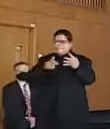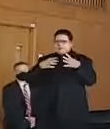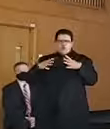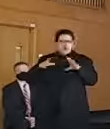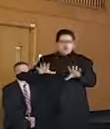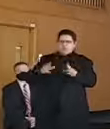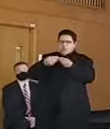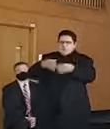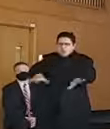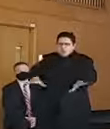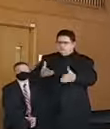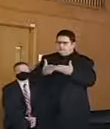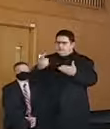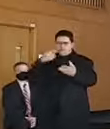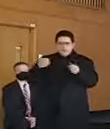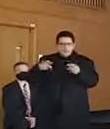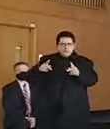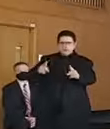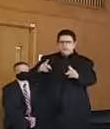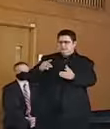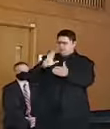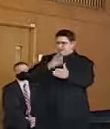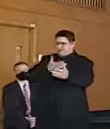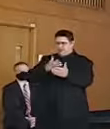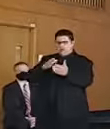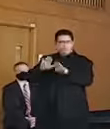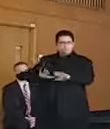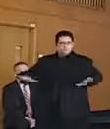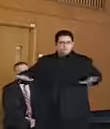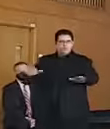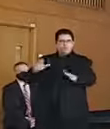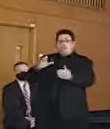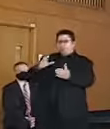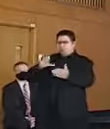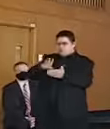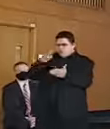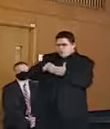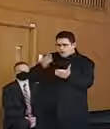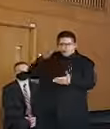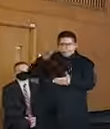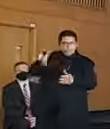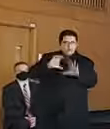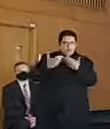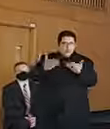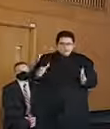Things like the opportunity for kids to learn in the classroom, even if on a part-time basis.